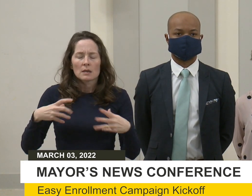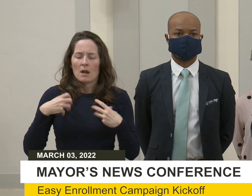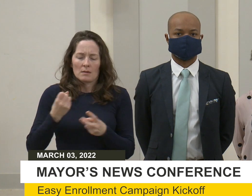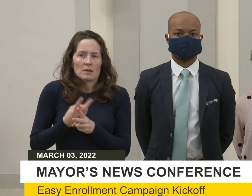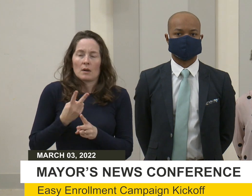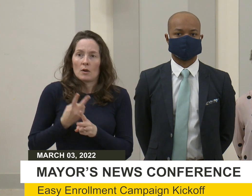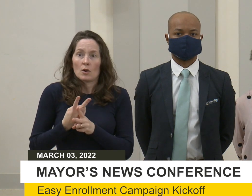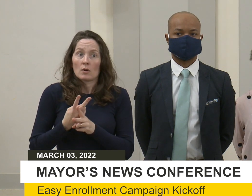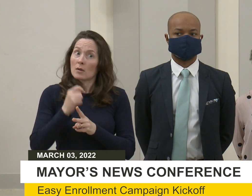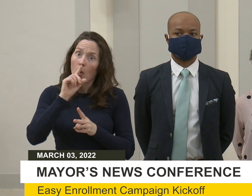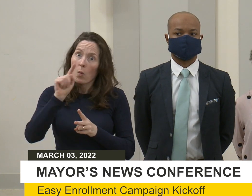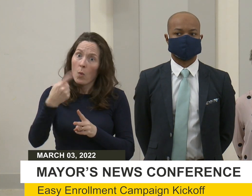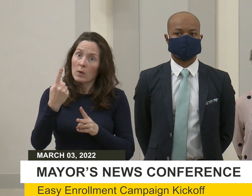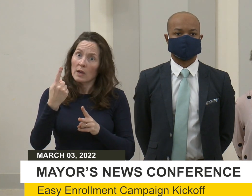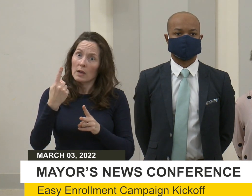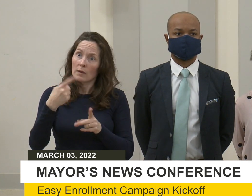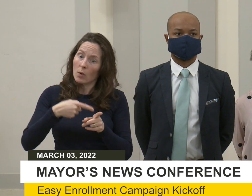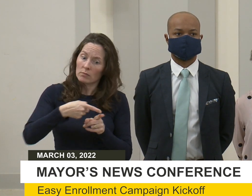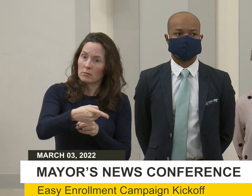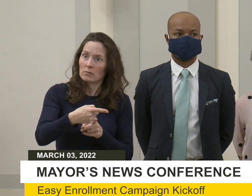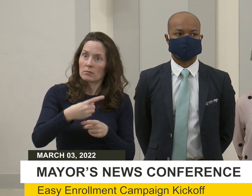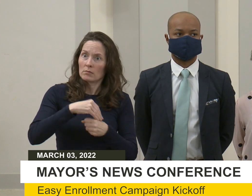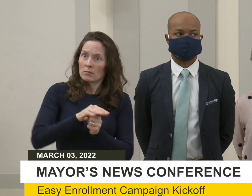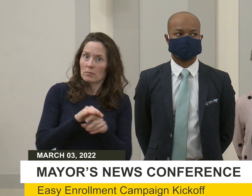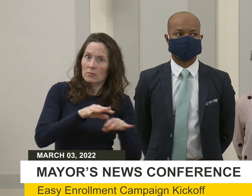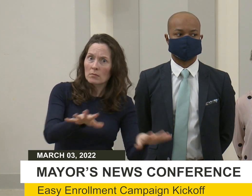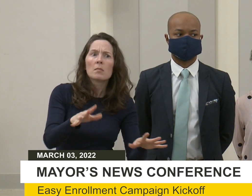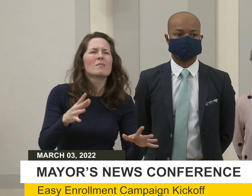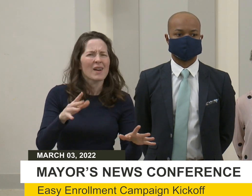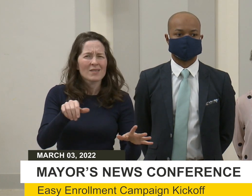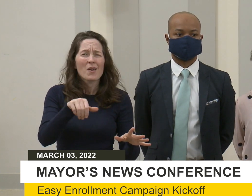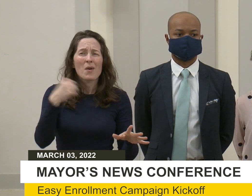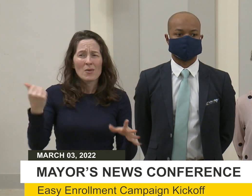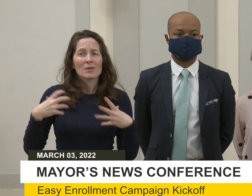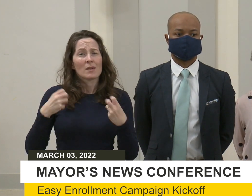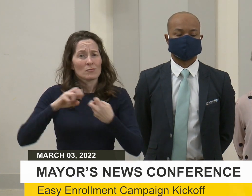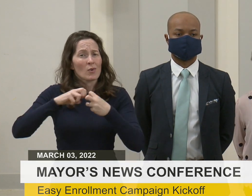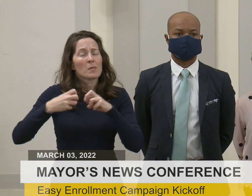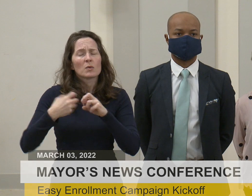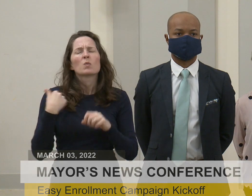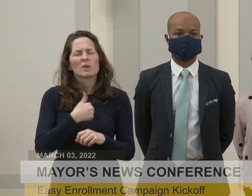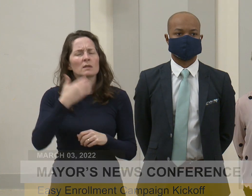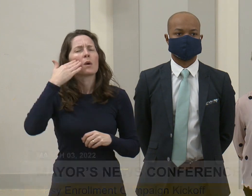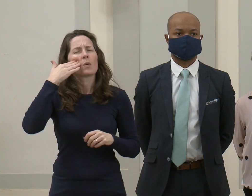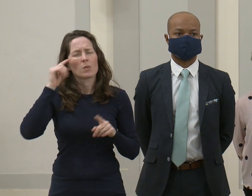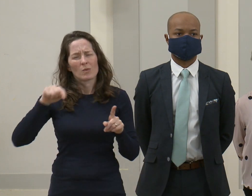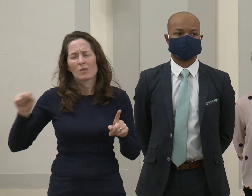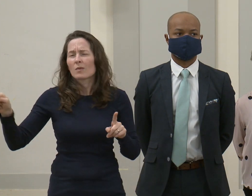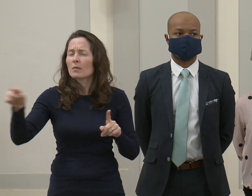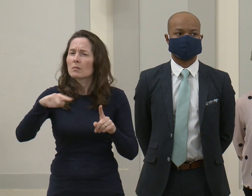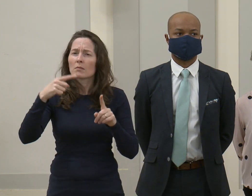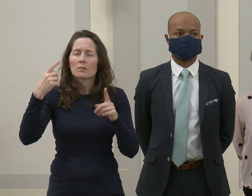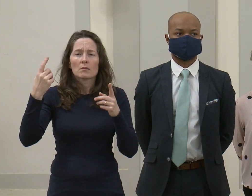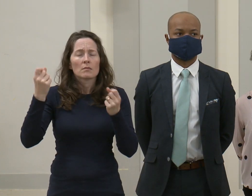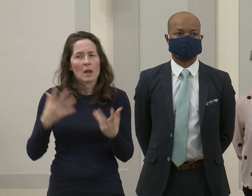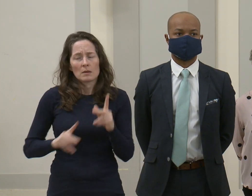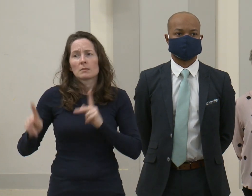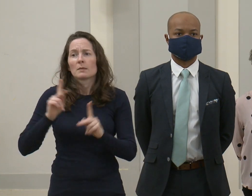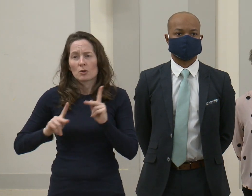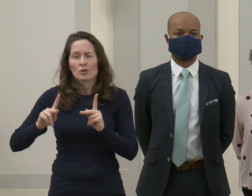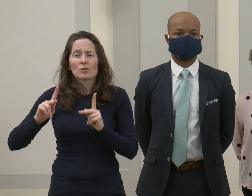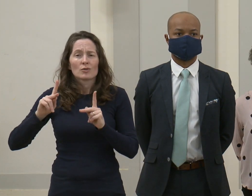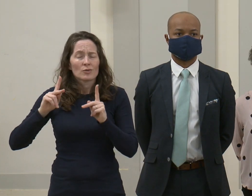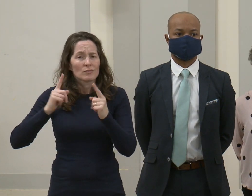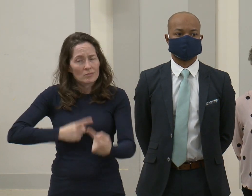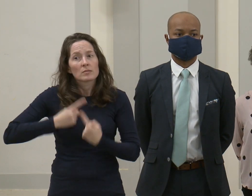pandemic, but the other health issues that we know exist in so many neighborhoods in our city. Being uninsured put residents at risk